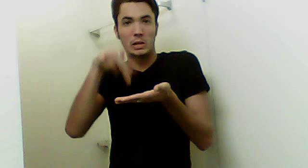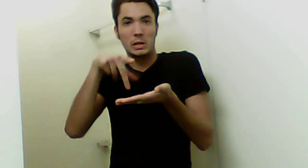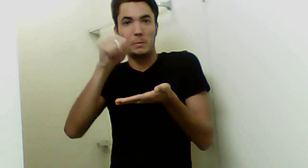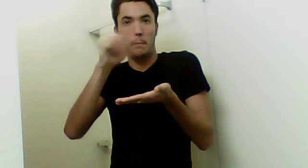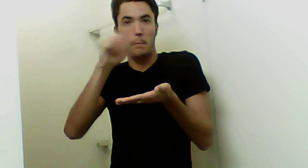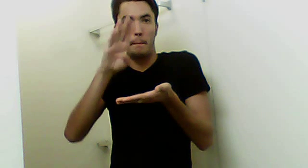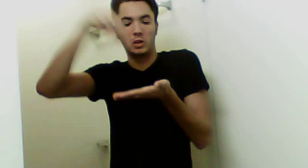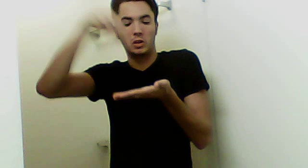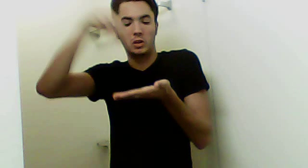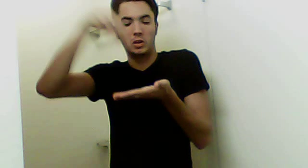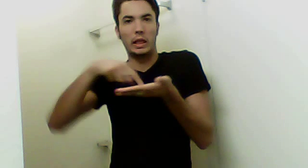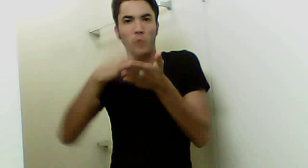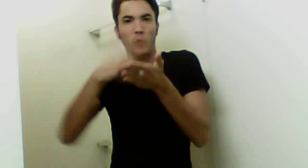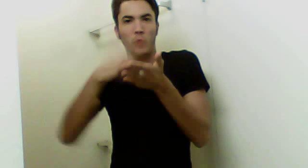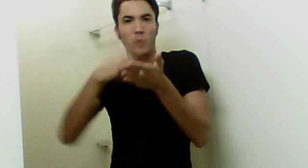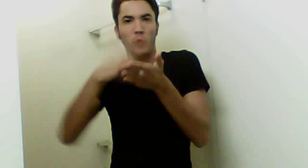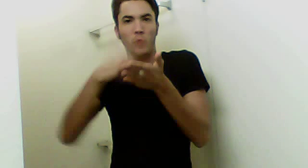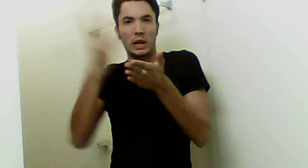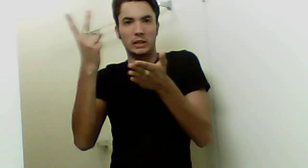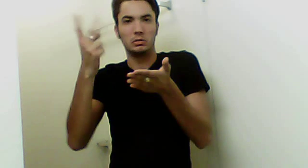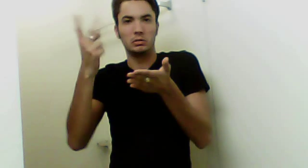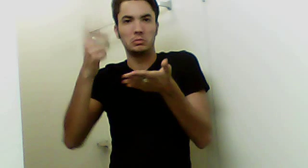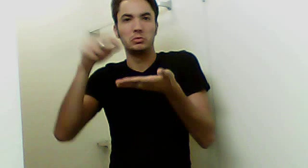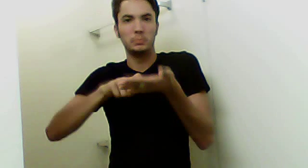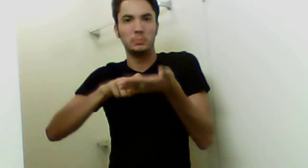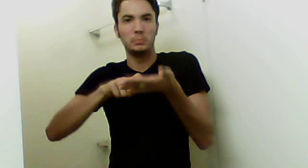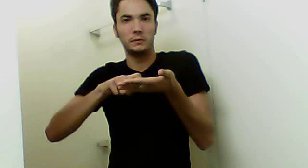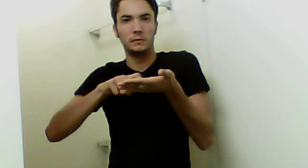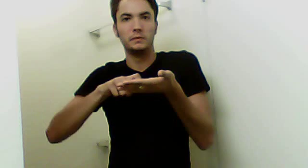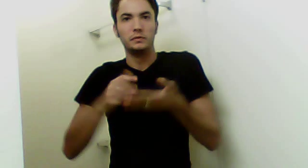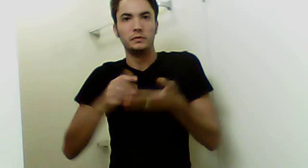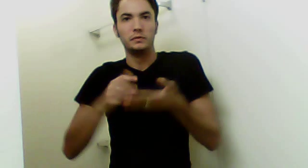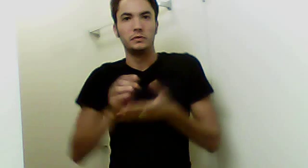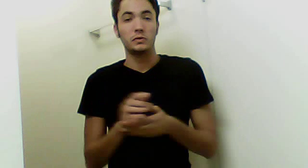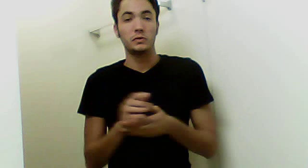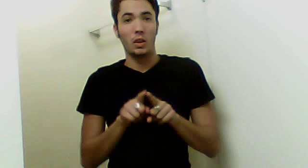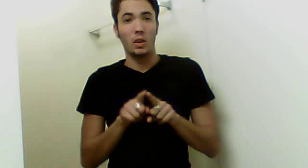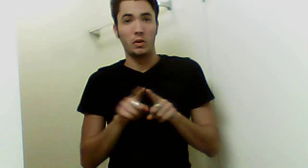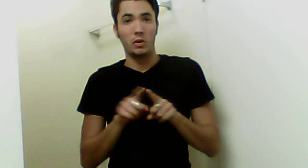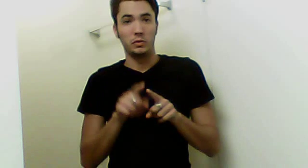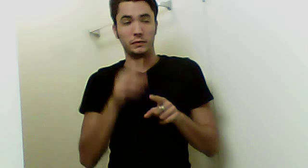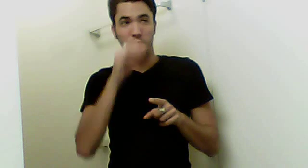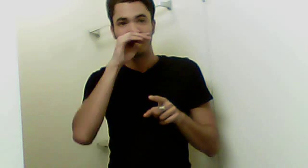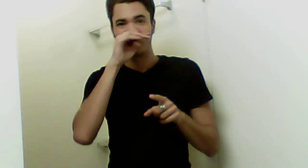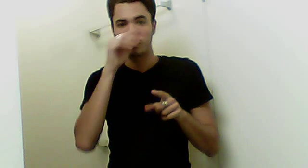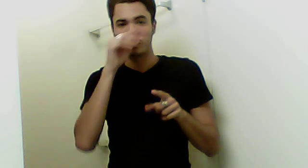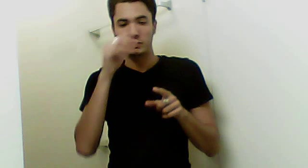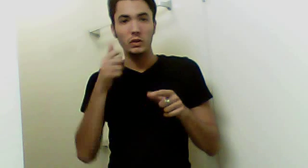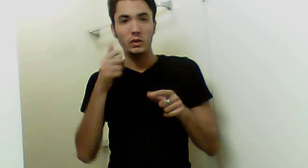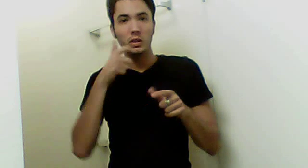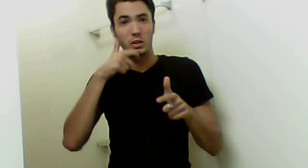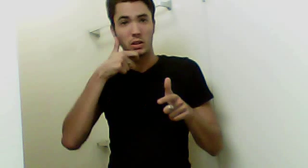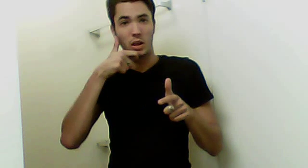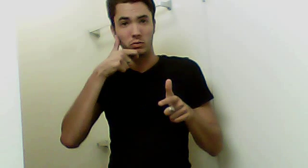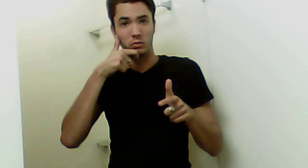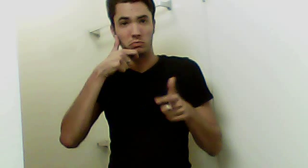phones, on all phones, if you want to redial somebody that you dialed before, all you have to do is hit the call button, and it